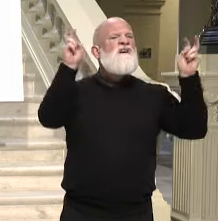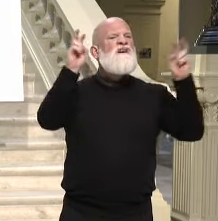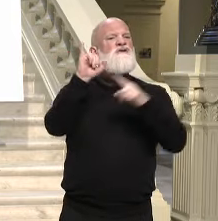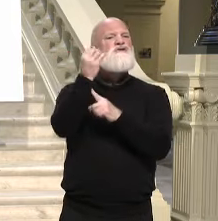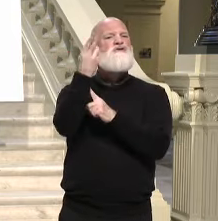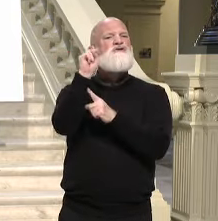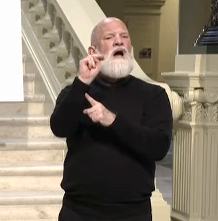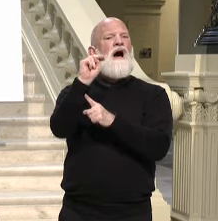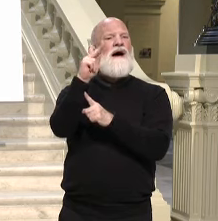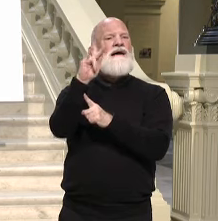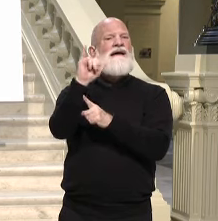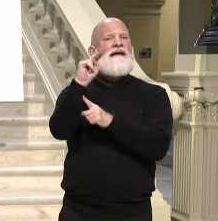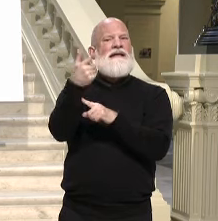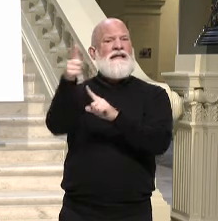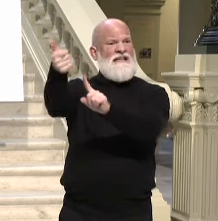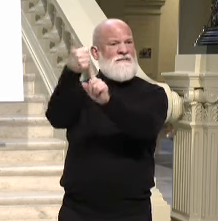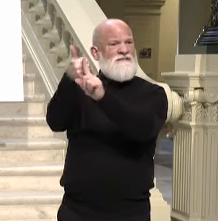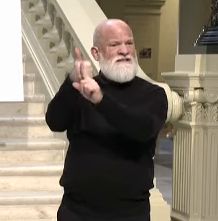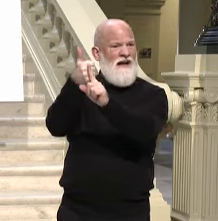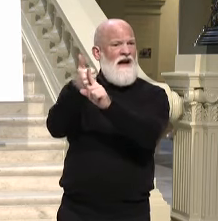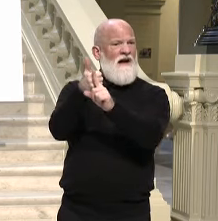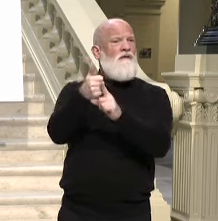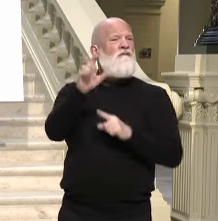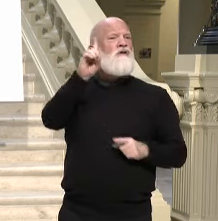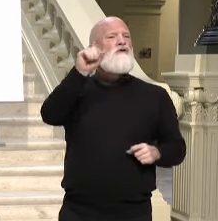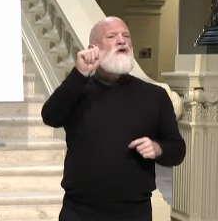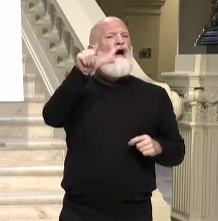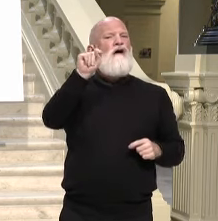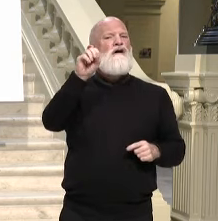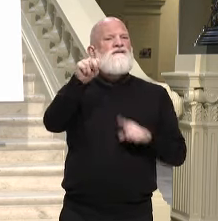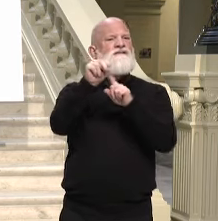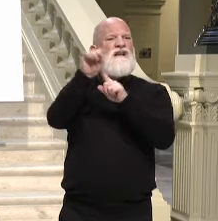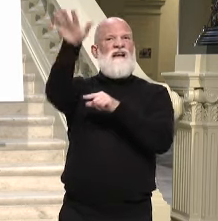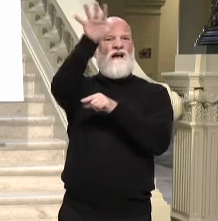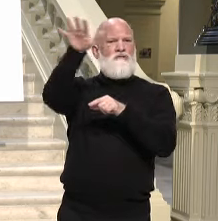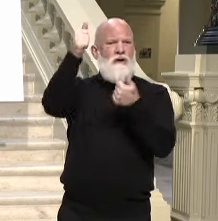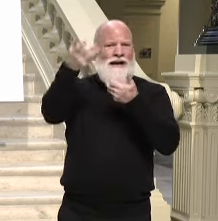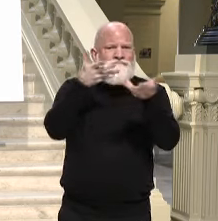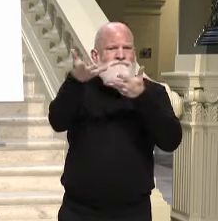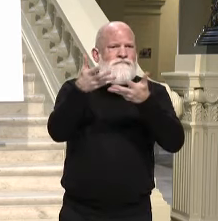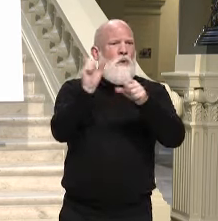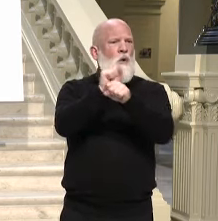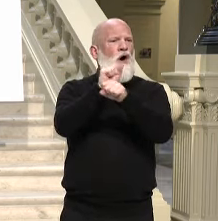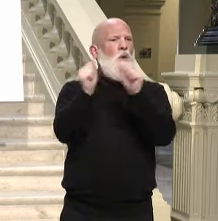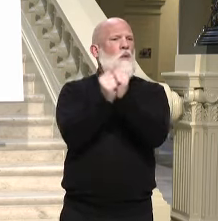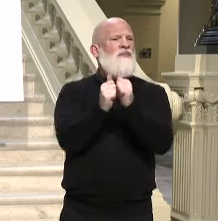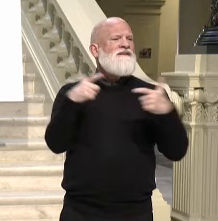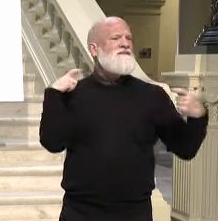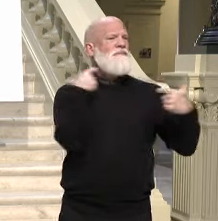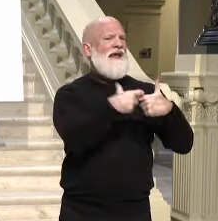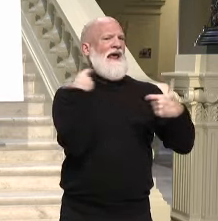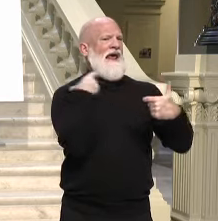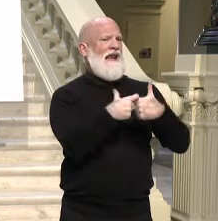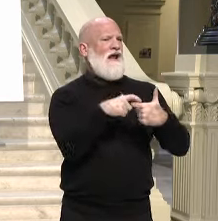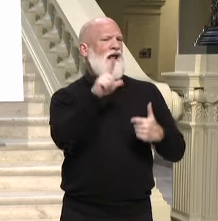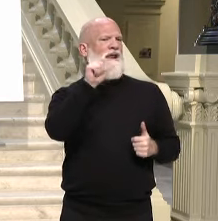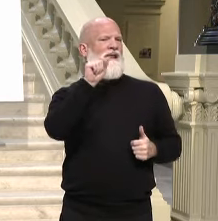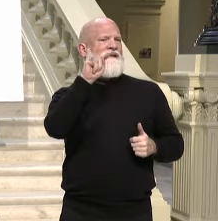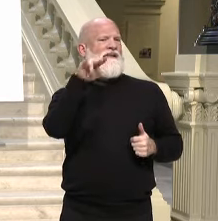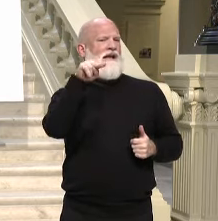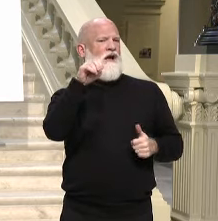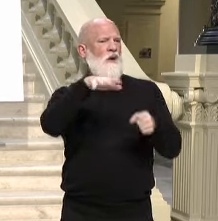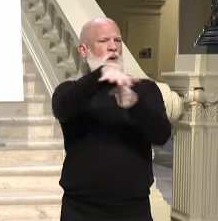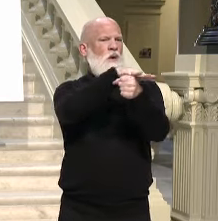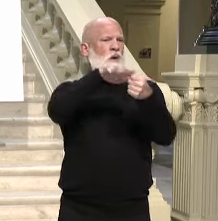can was in Dalton the other day, continues to work on that. A lot of other people were partnering with Santiago Marquez